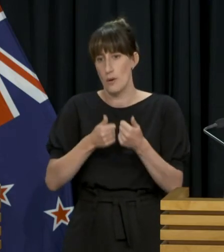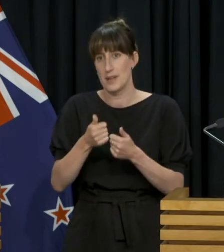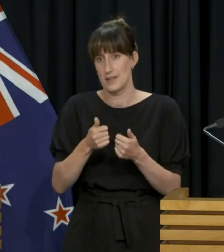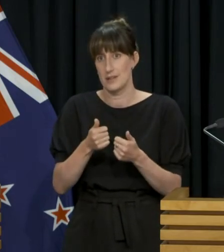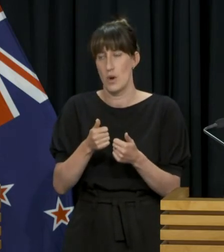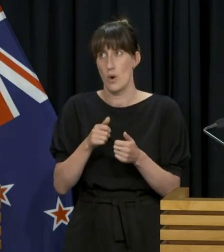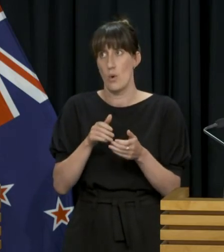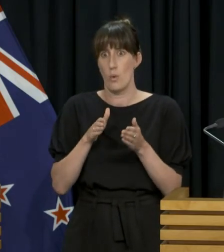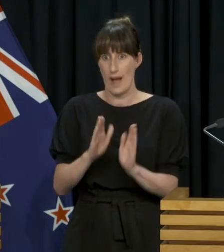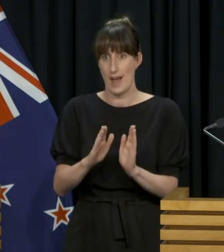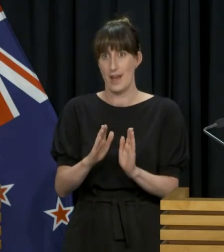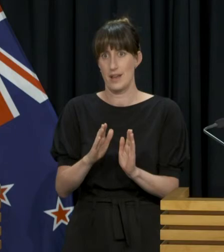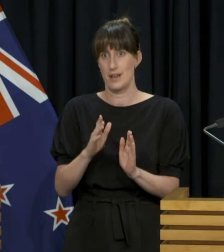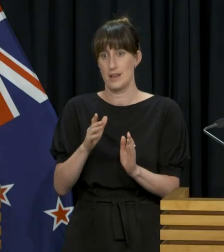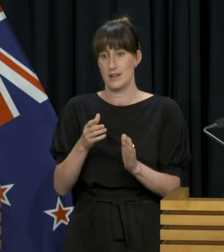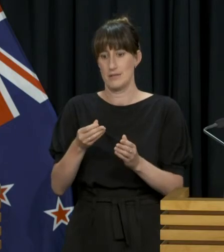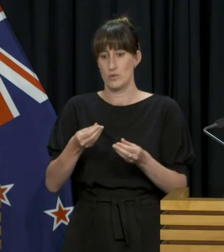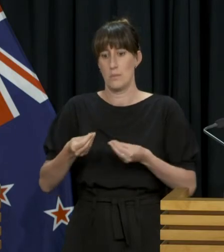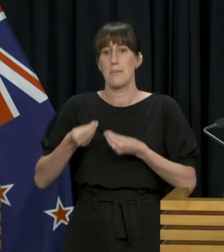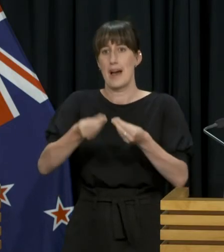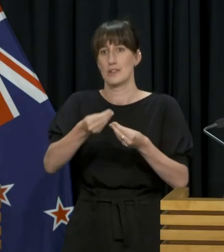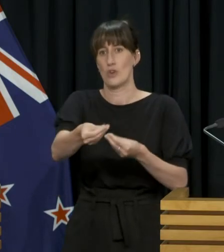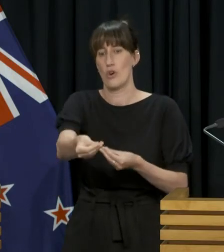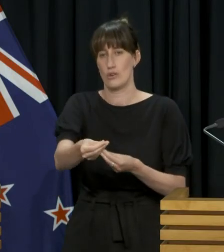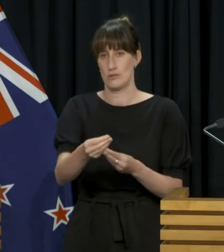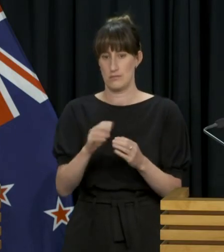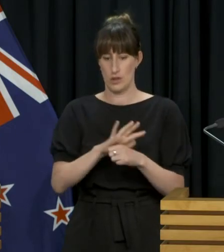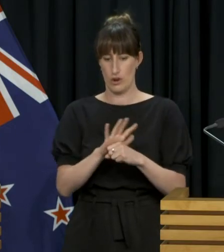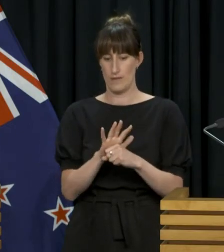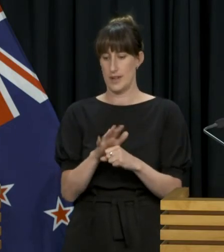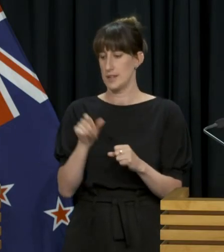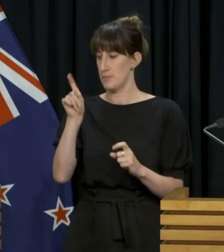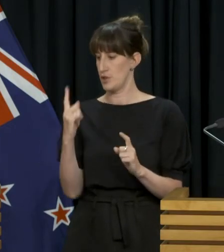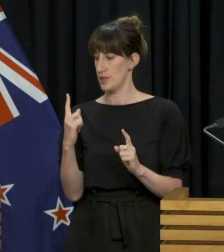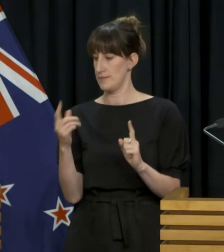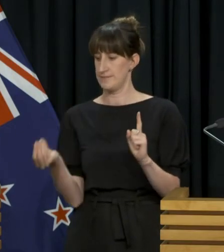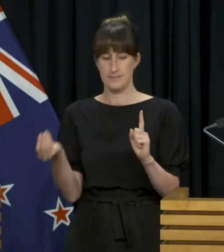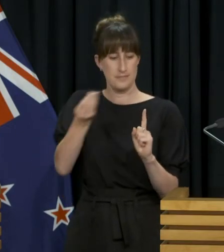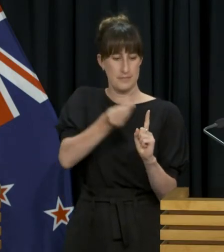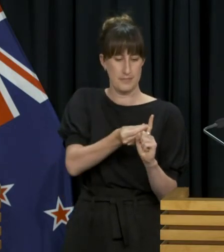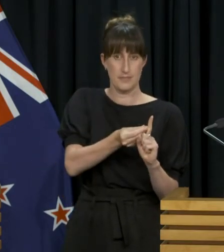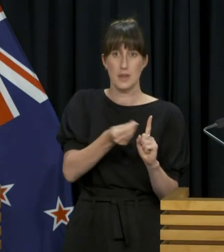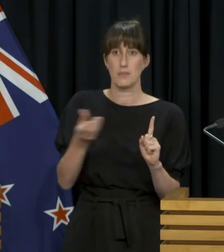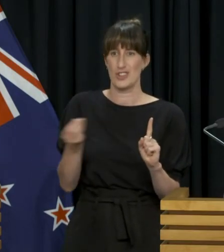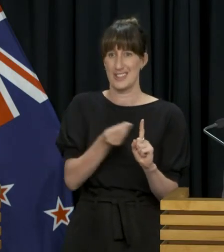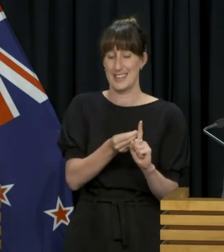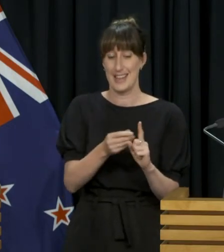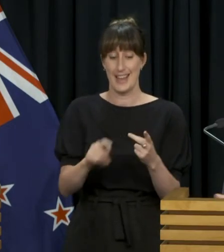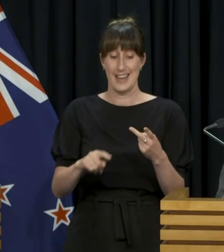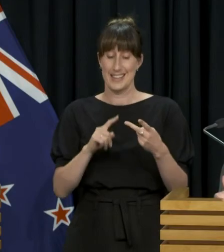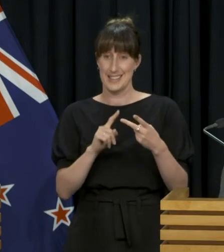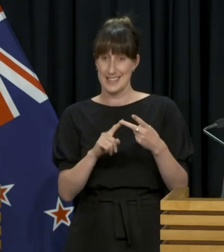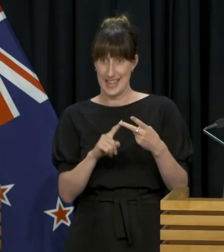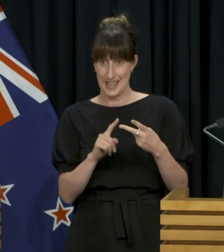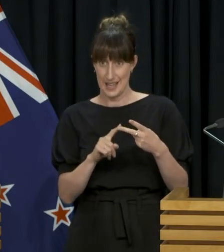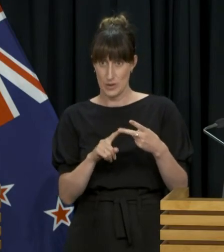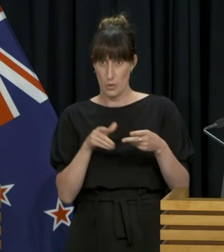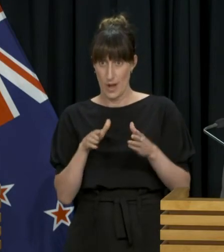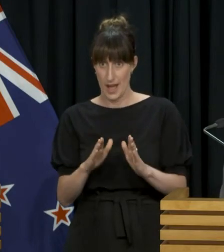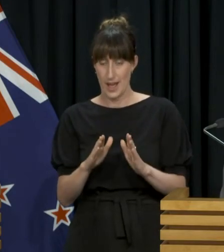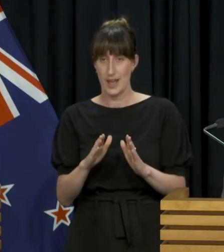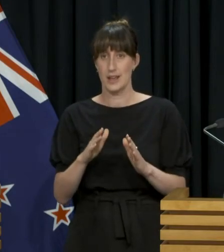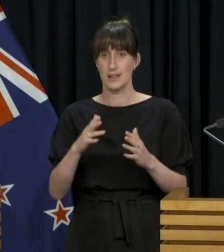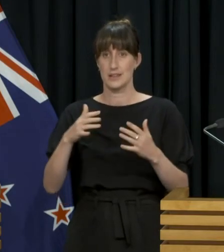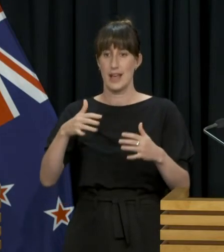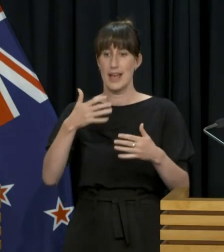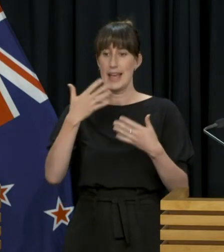is highest on the list. Then, and we have increasingly seen what seems to be aerosol-type transmission, and then fomite-type transmission, as